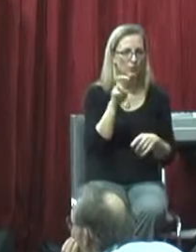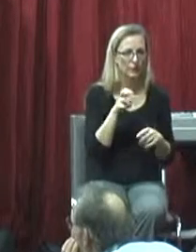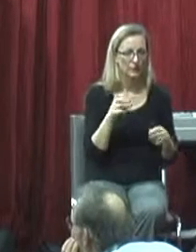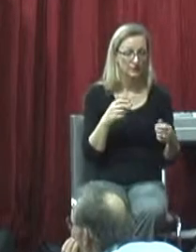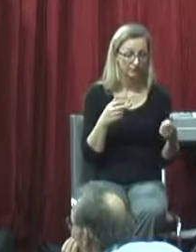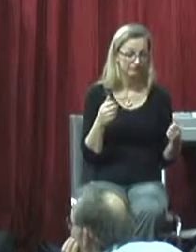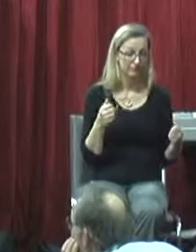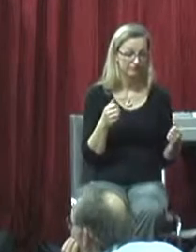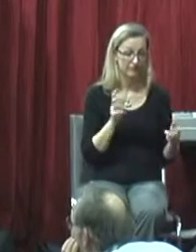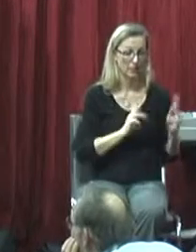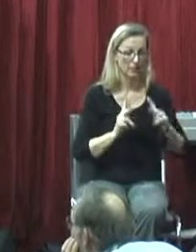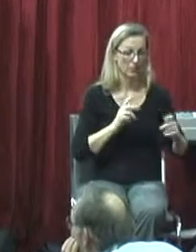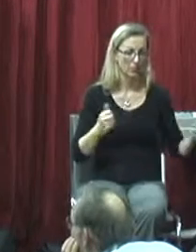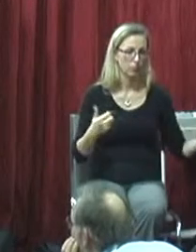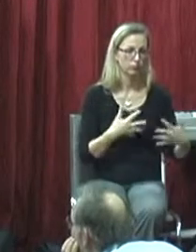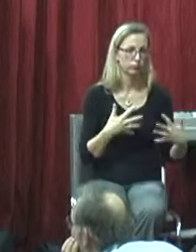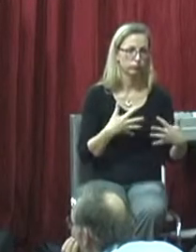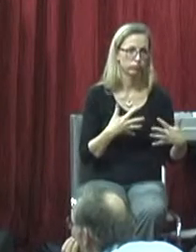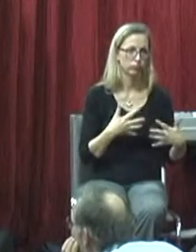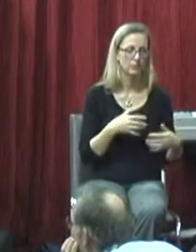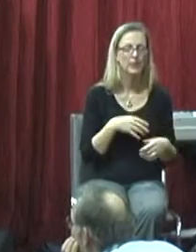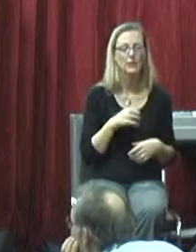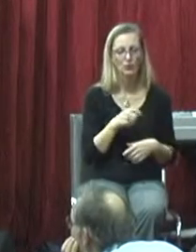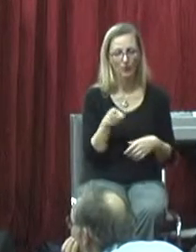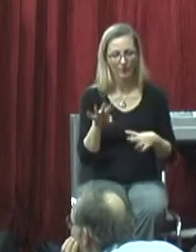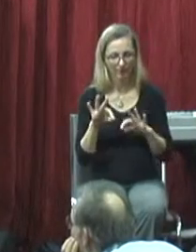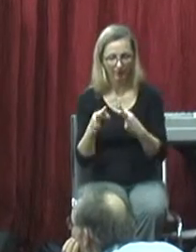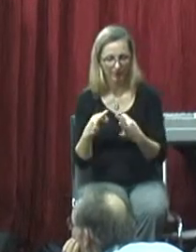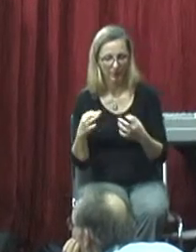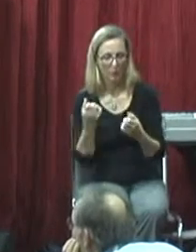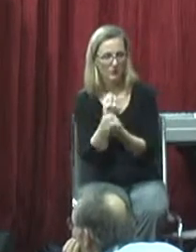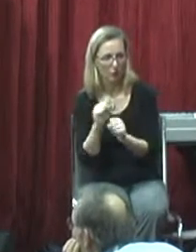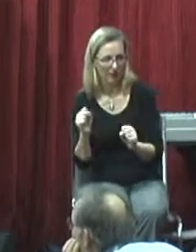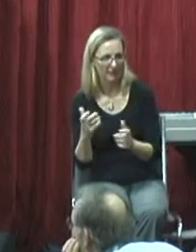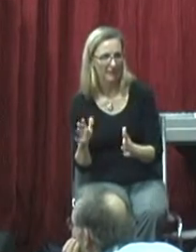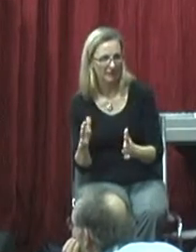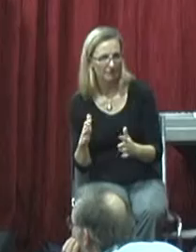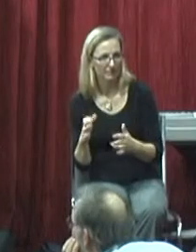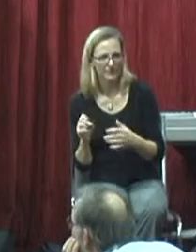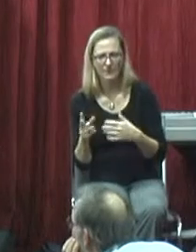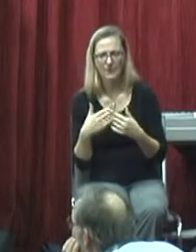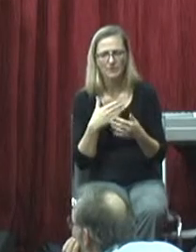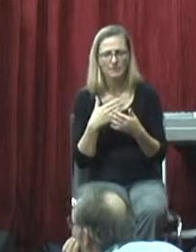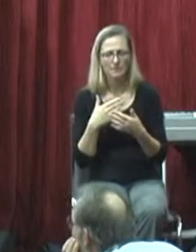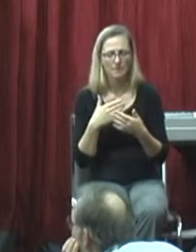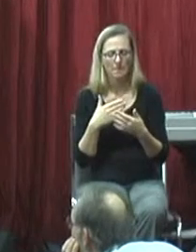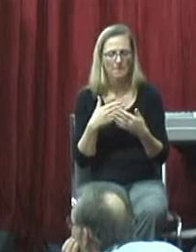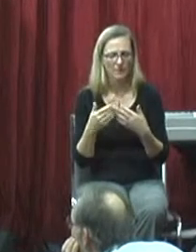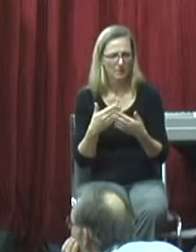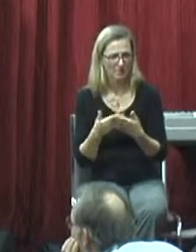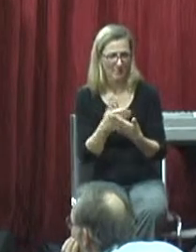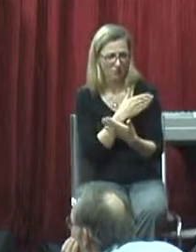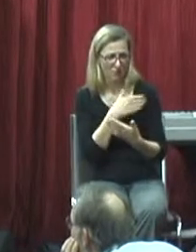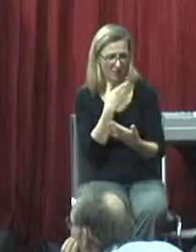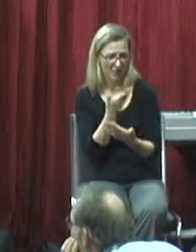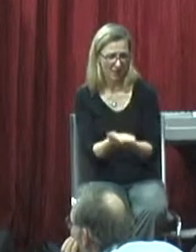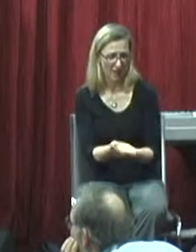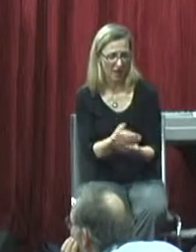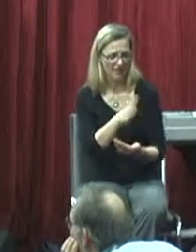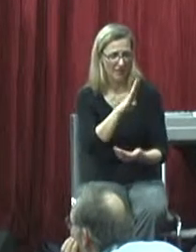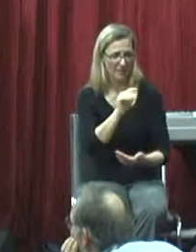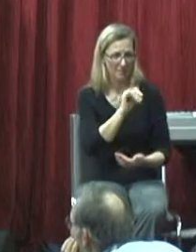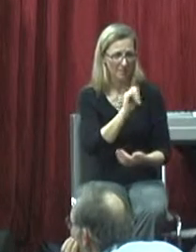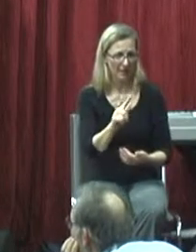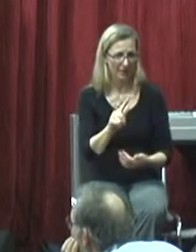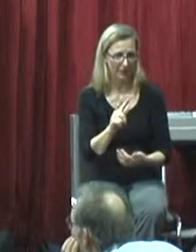God was on the cities around them, and they were protected. Even before they got to Bethel, God did this miracle. And he